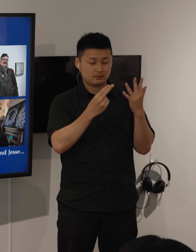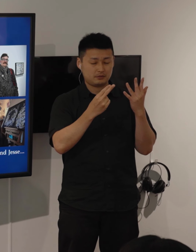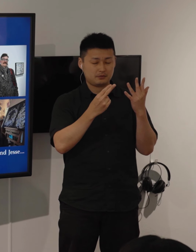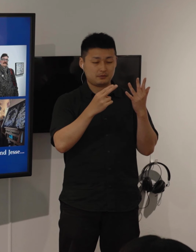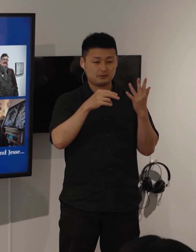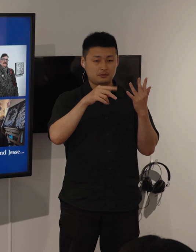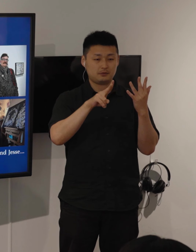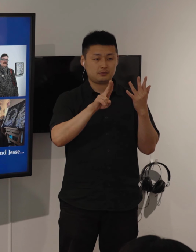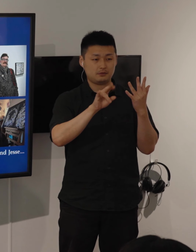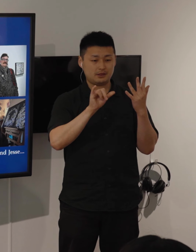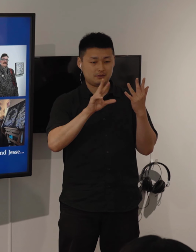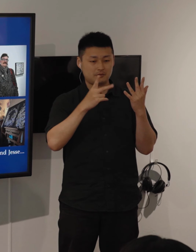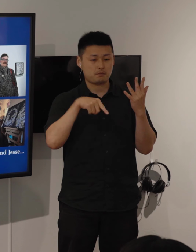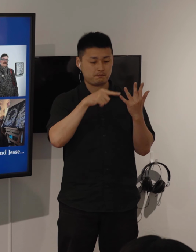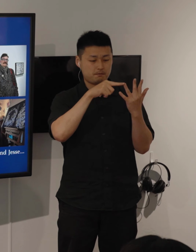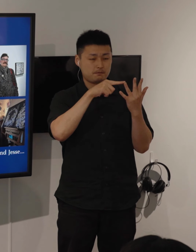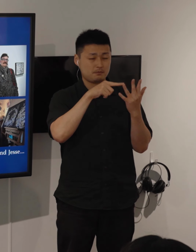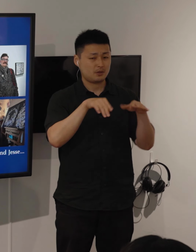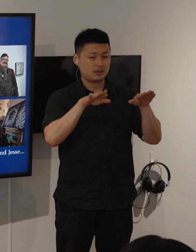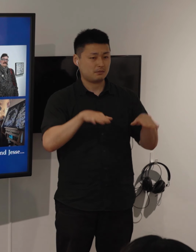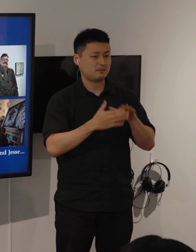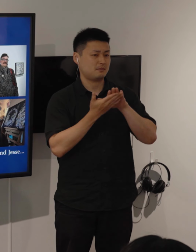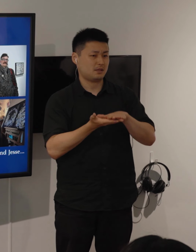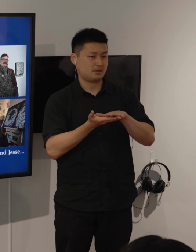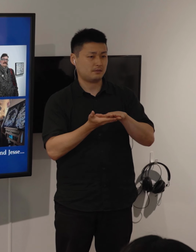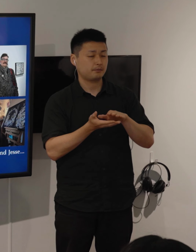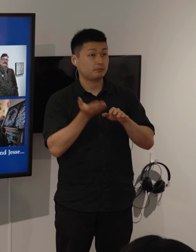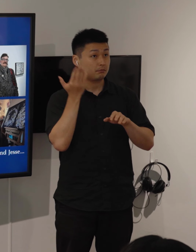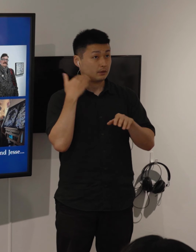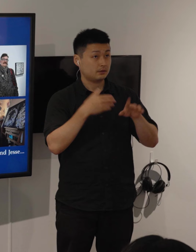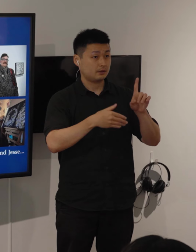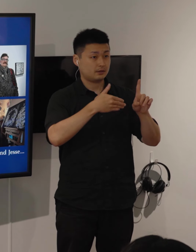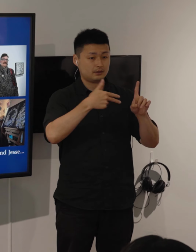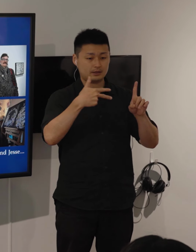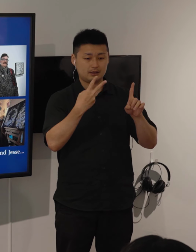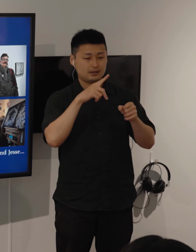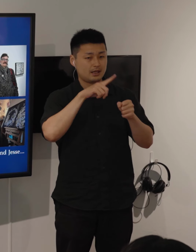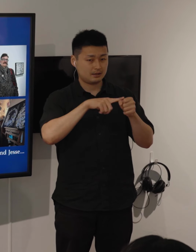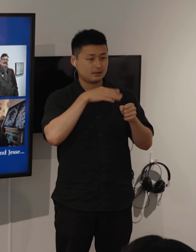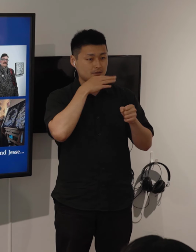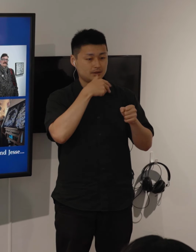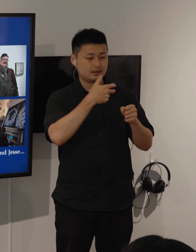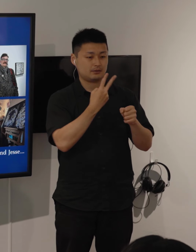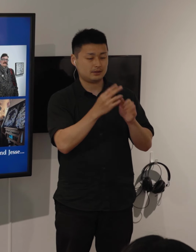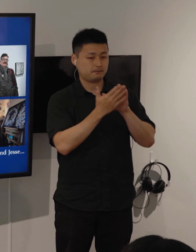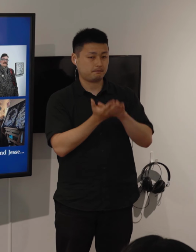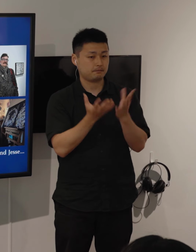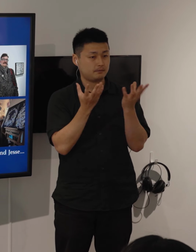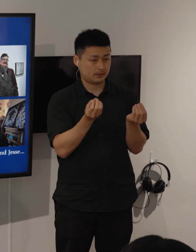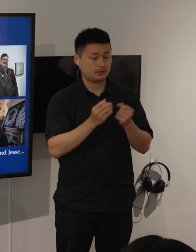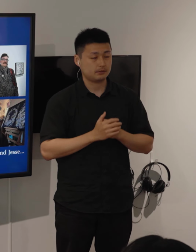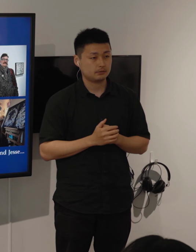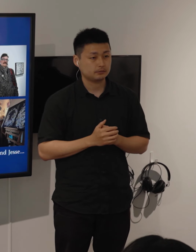Scotty Wilson died in 1972 when he was 71 years old. And we have 3 pieces